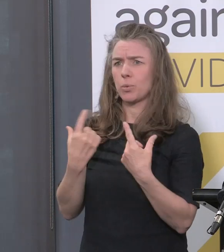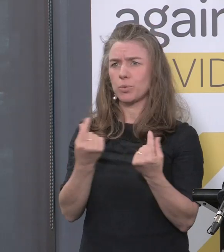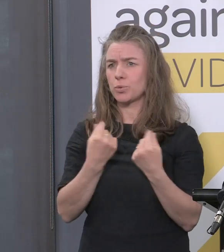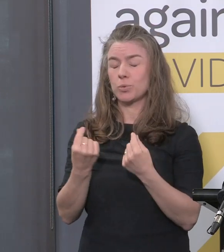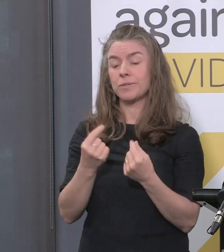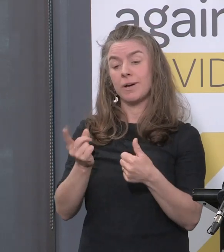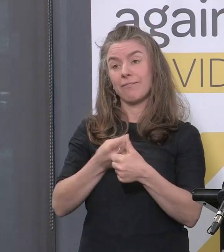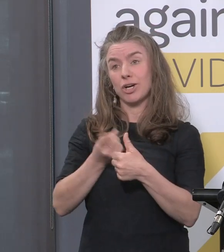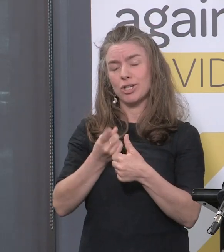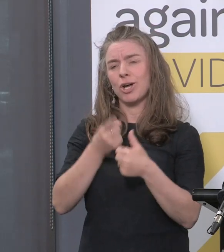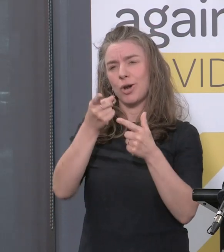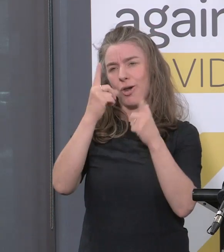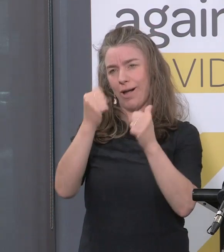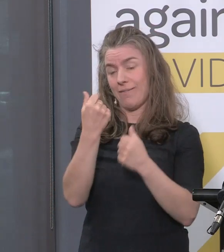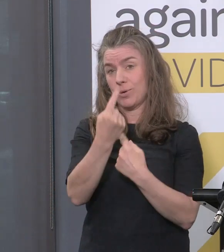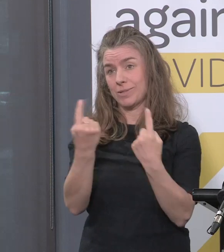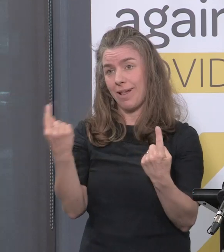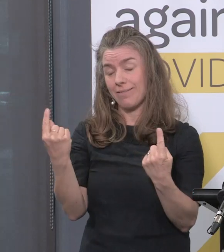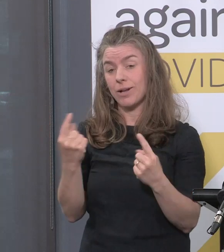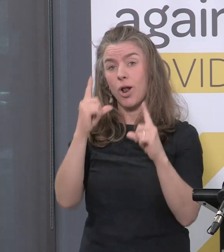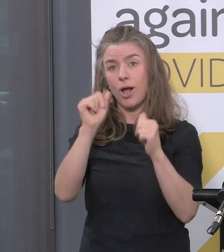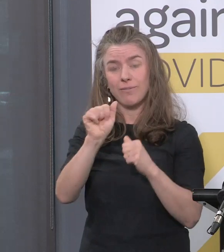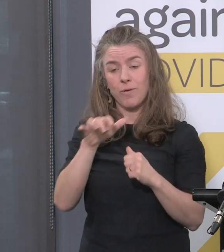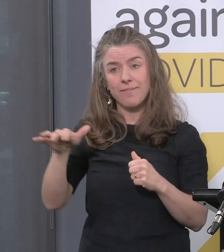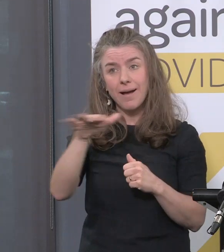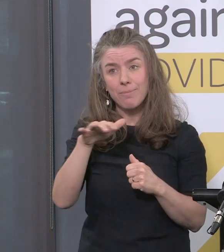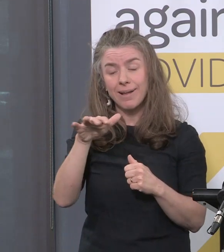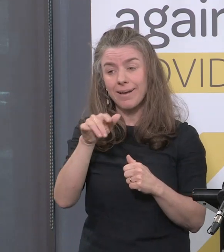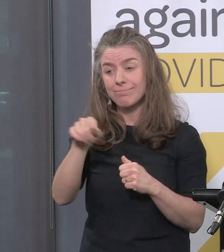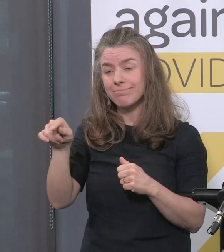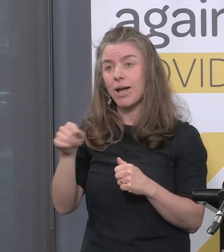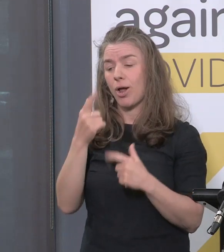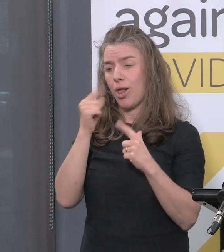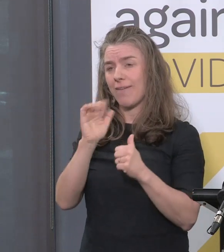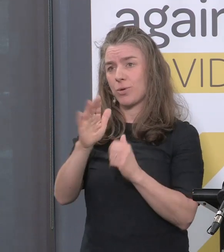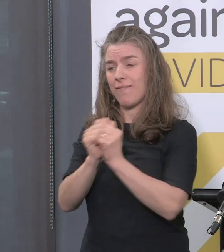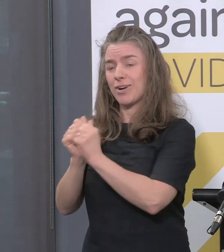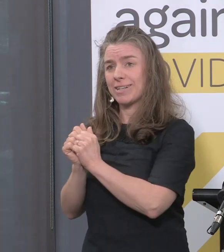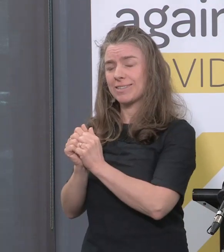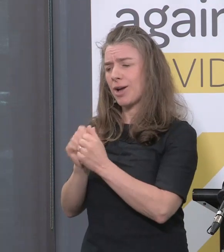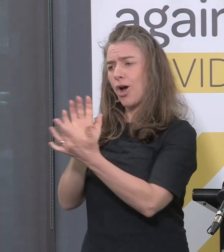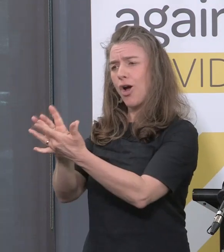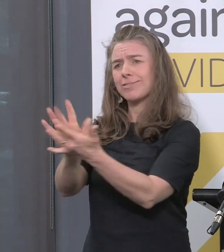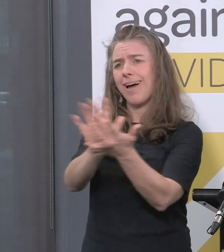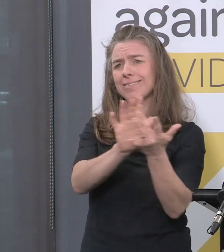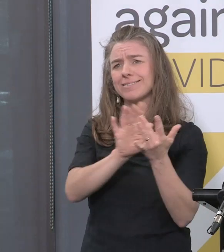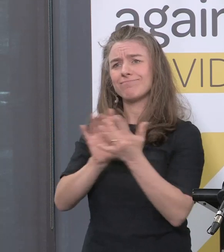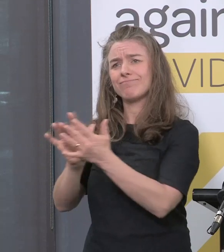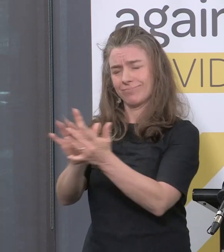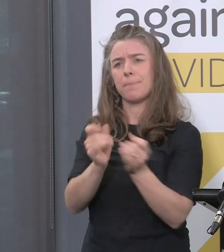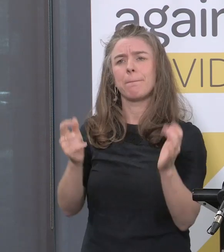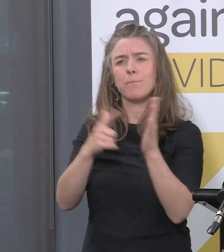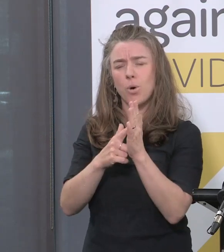First of all, looking after yourselves and your family and your friends, and reaching out to people, remain socially